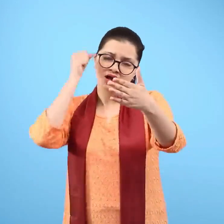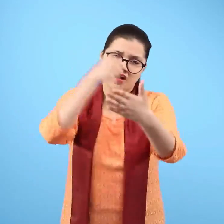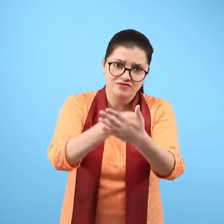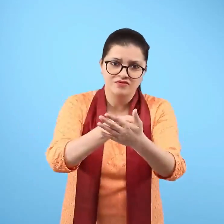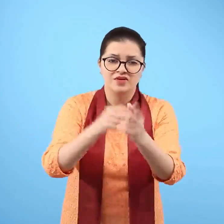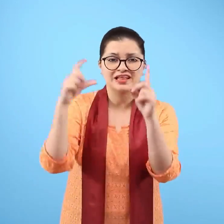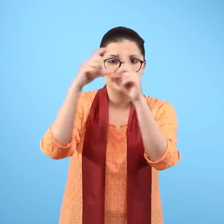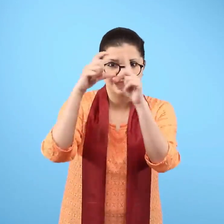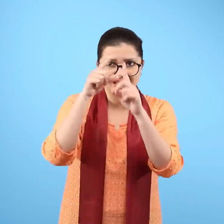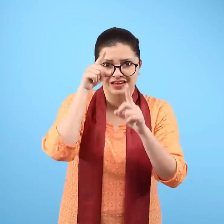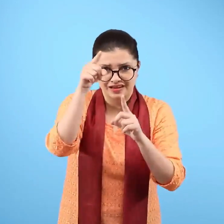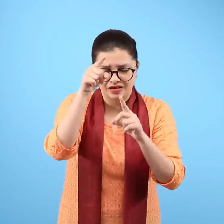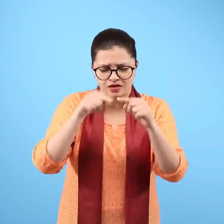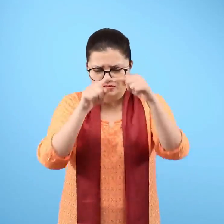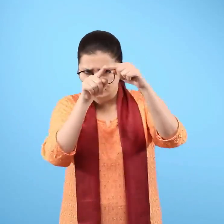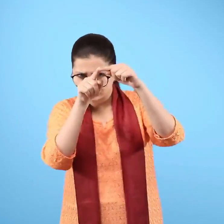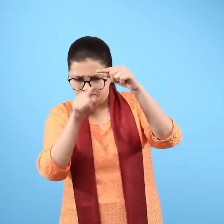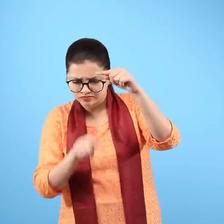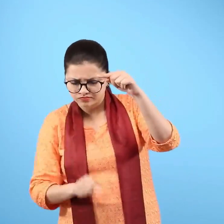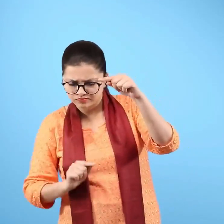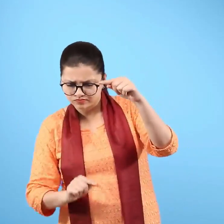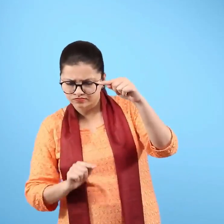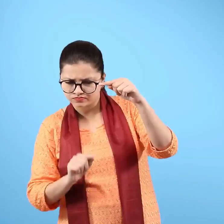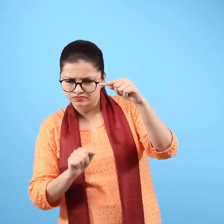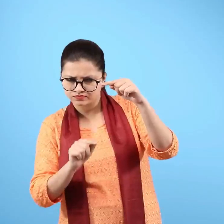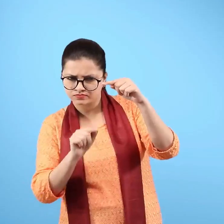Which states does it cross to reach Delhi?